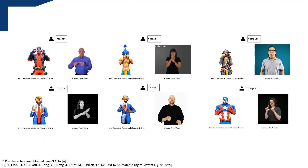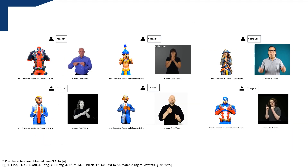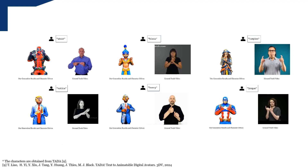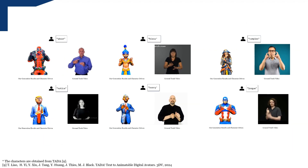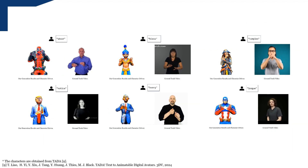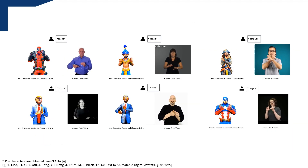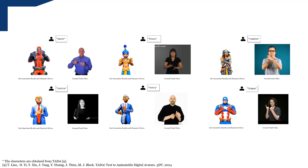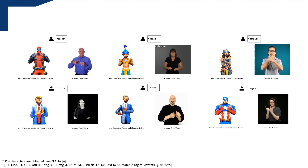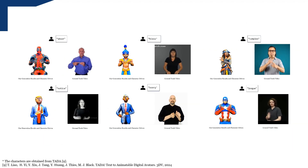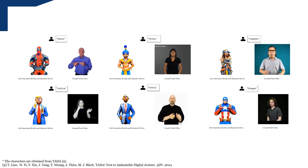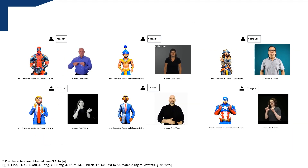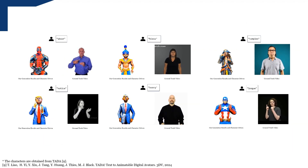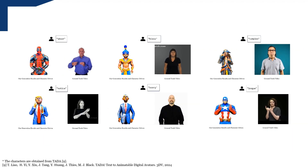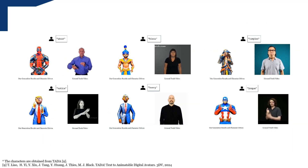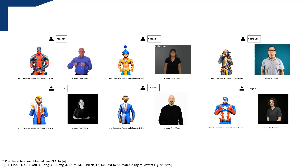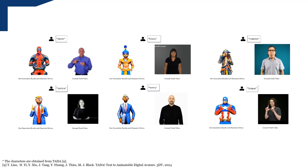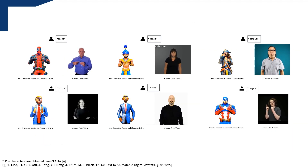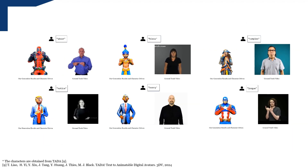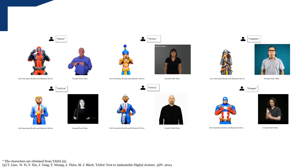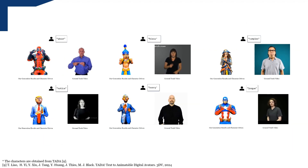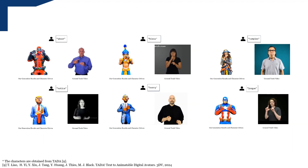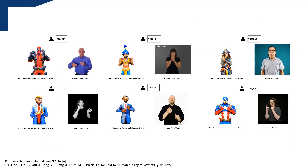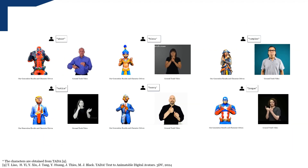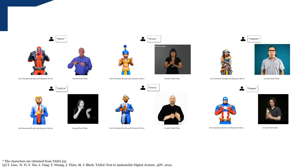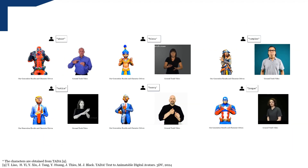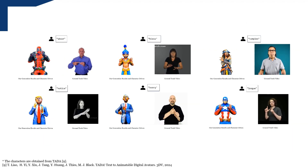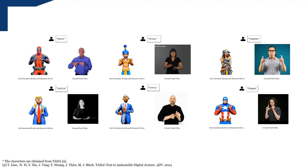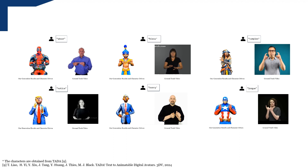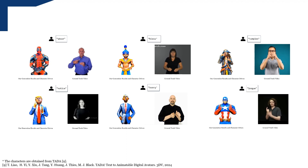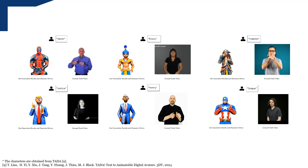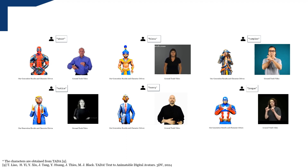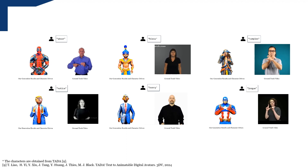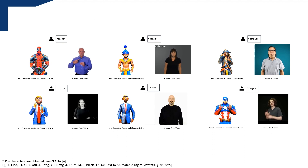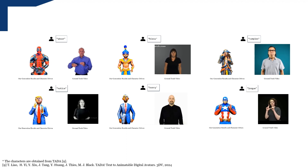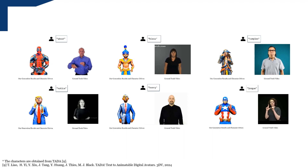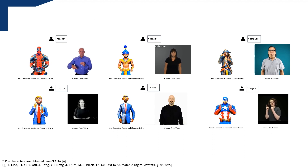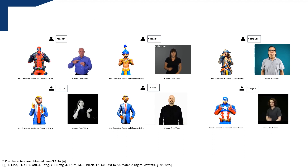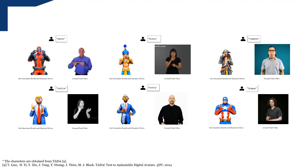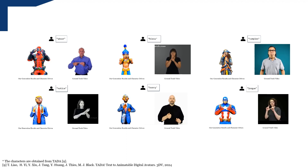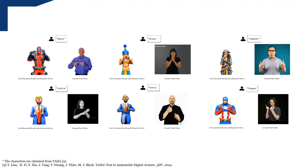Here are some generation examples from word-level English.